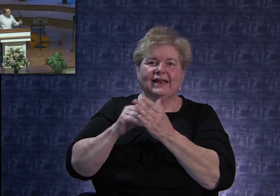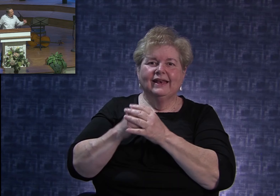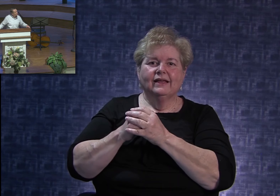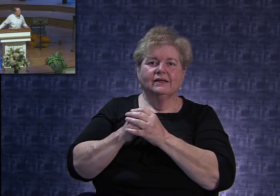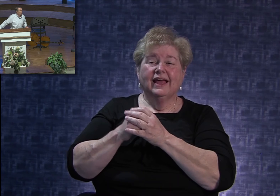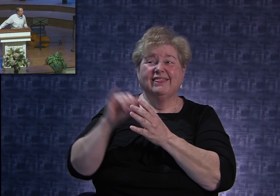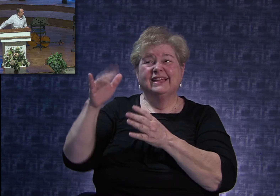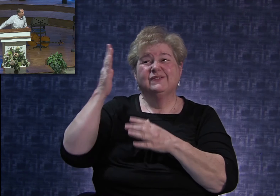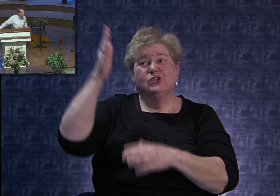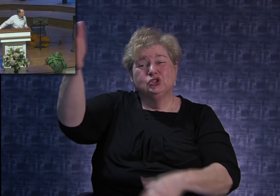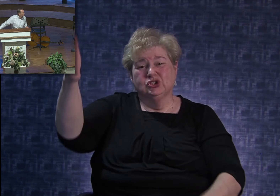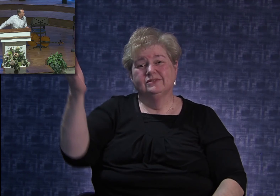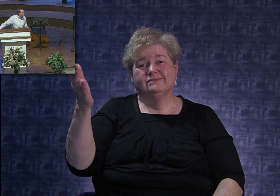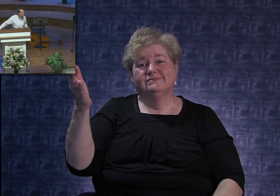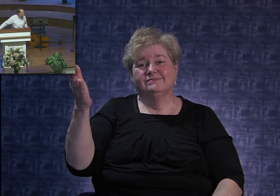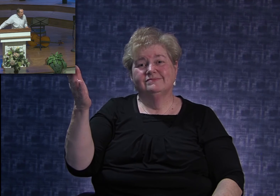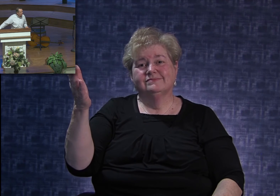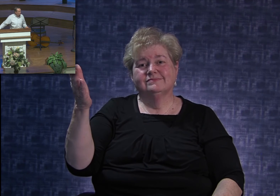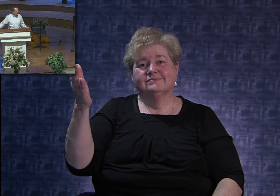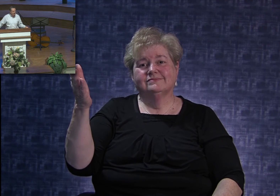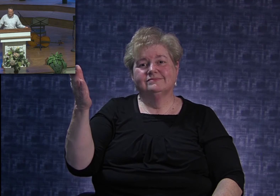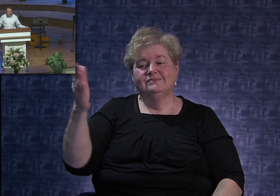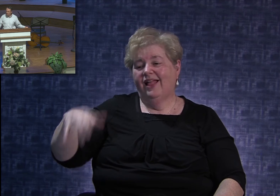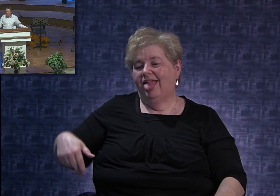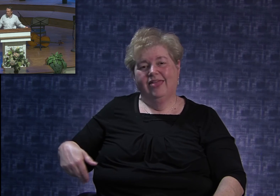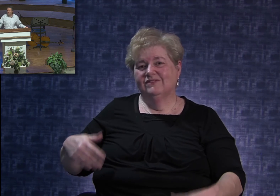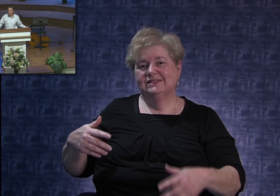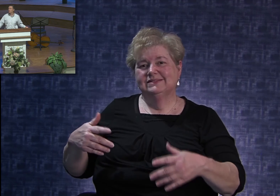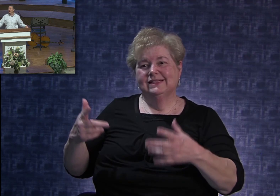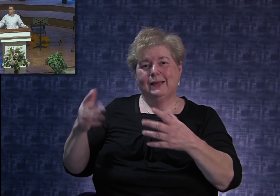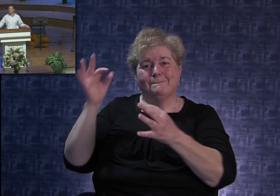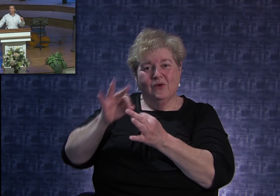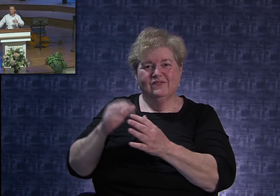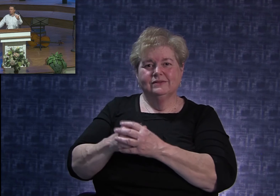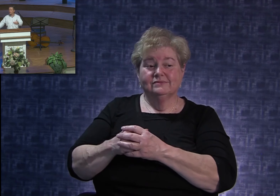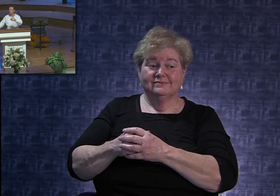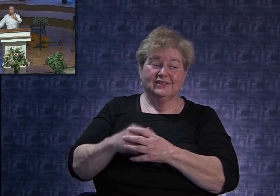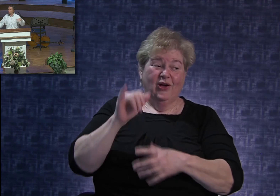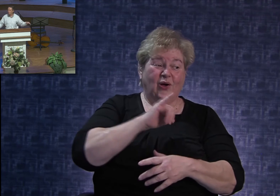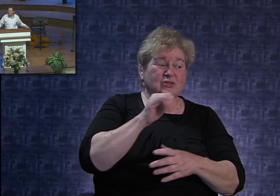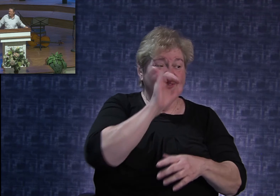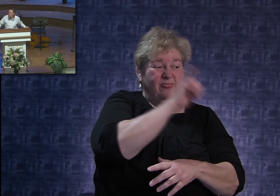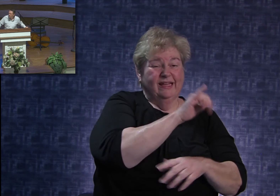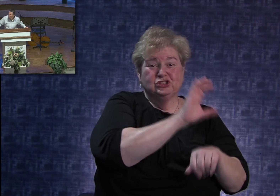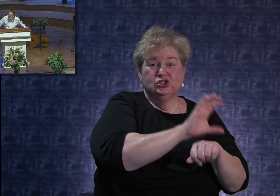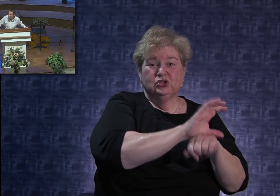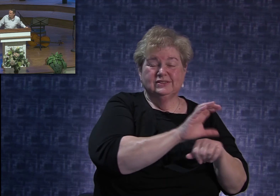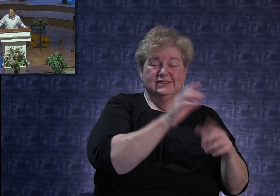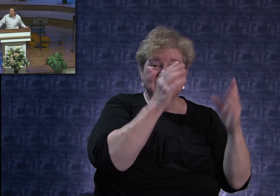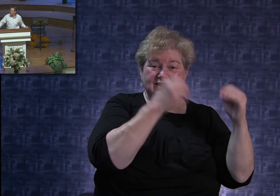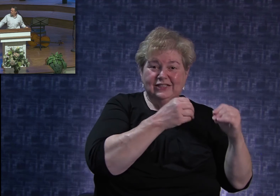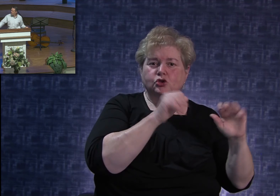But that's future. I'm not glorified yet, neither are you. Which, by the way, my church growing up also taught sinless